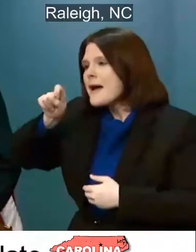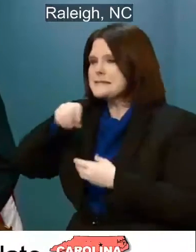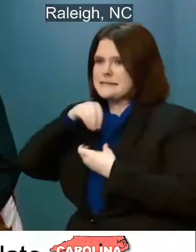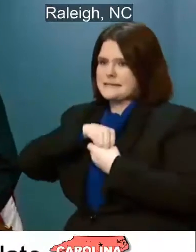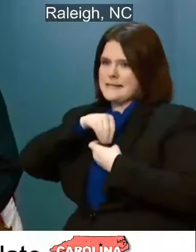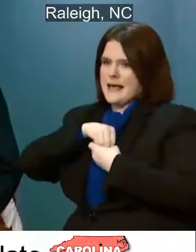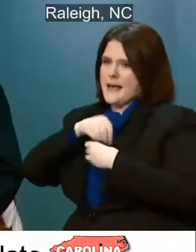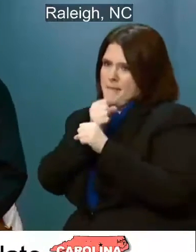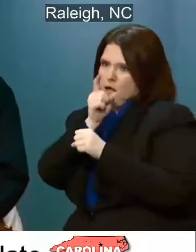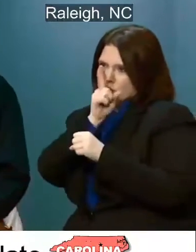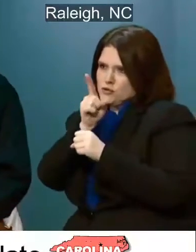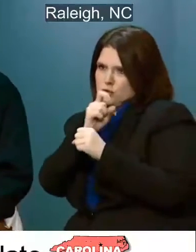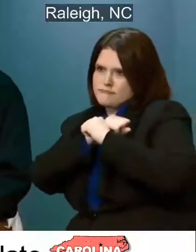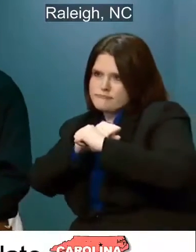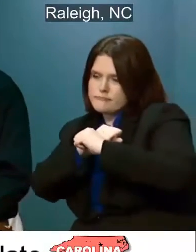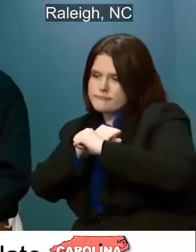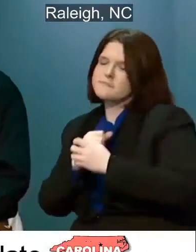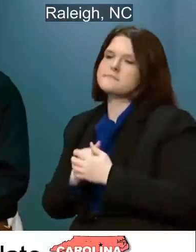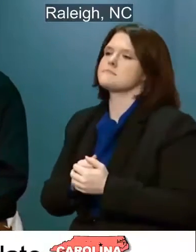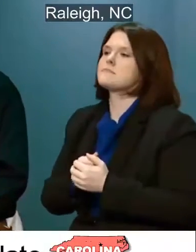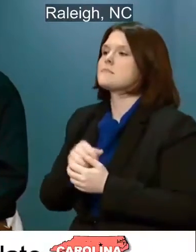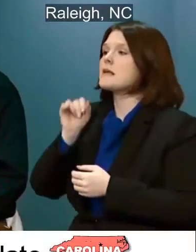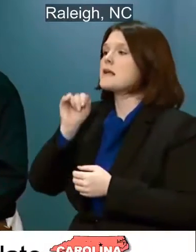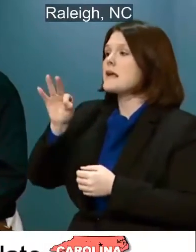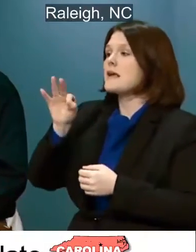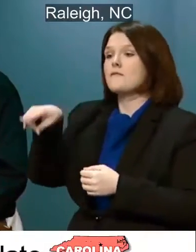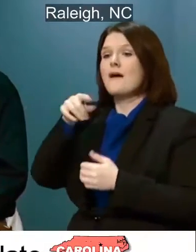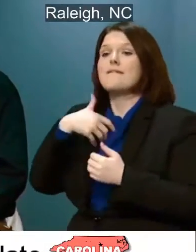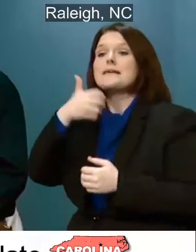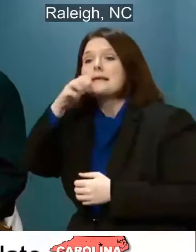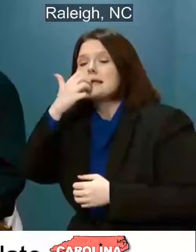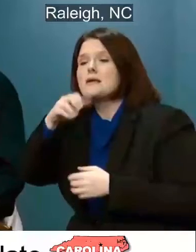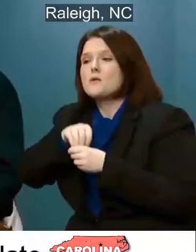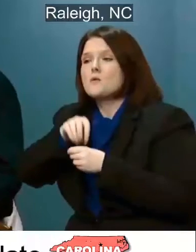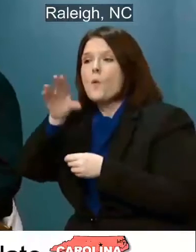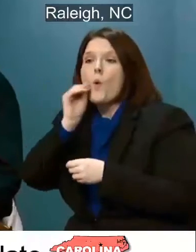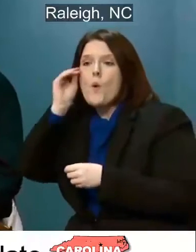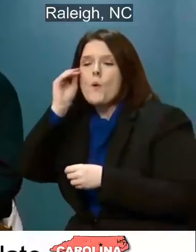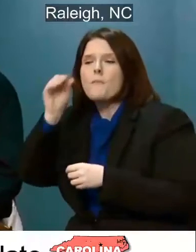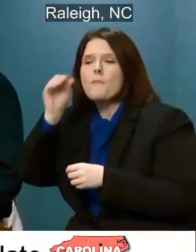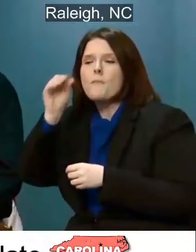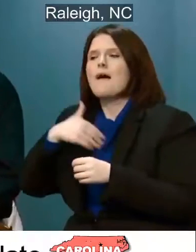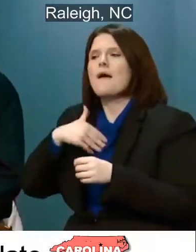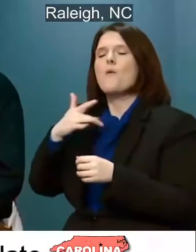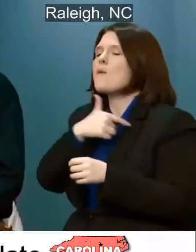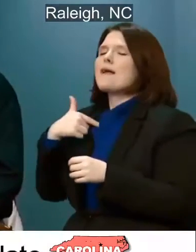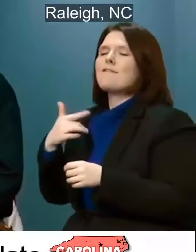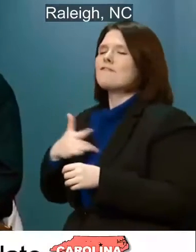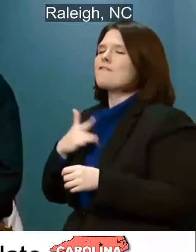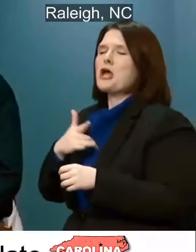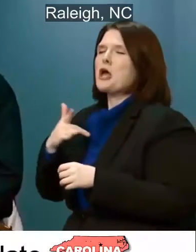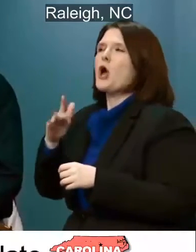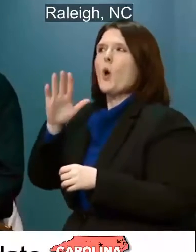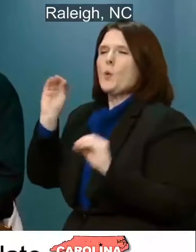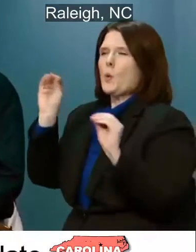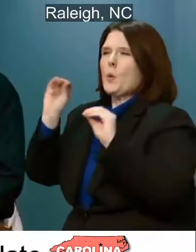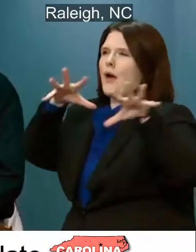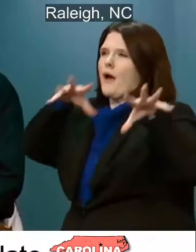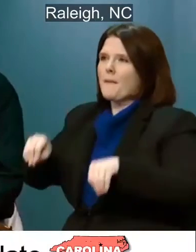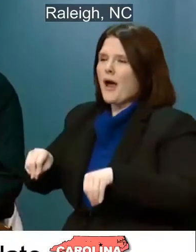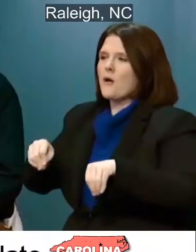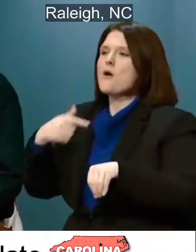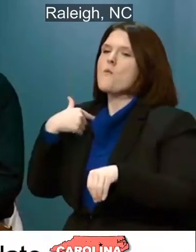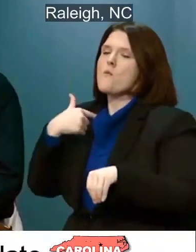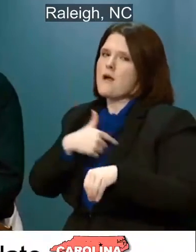they're protected. If you need an alternative heat source in your home, we don't expect a lot of power outages. We've been in